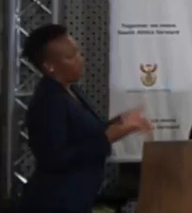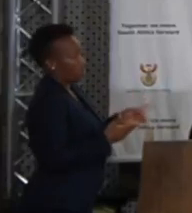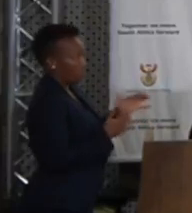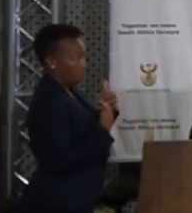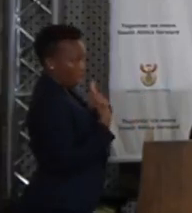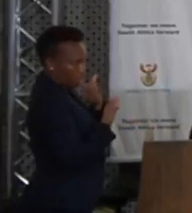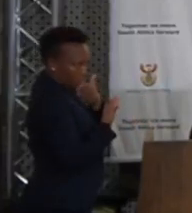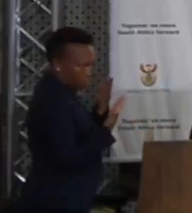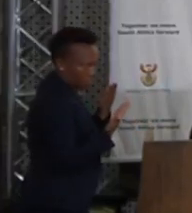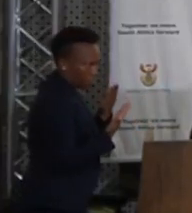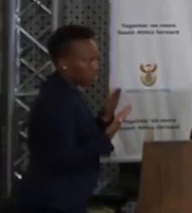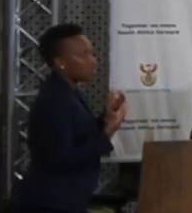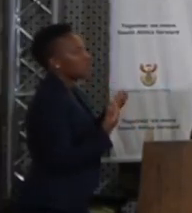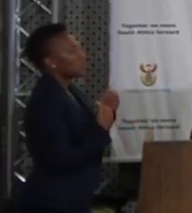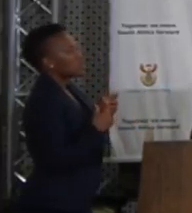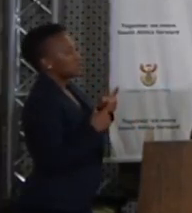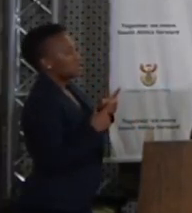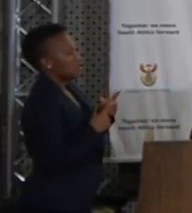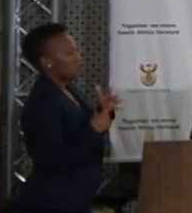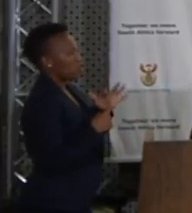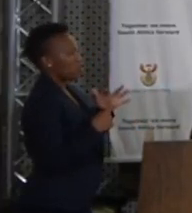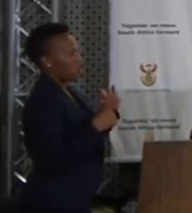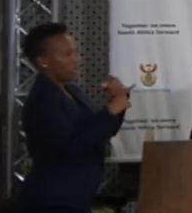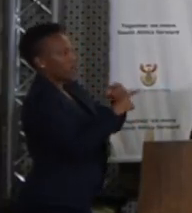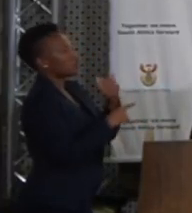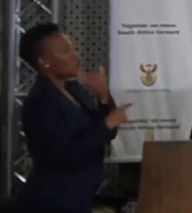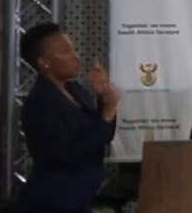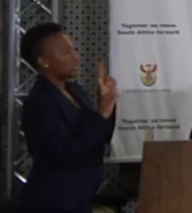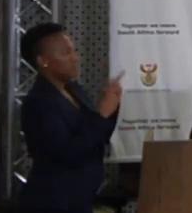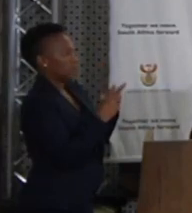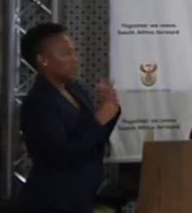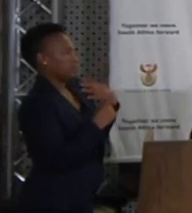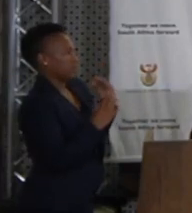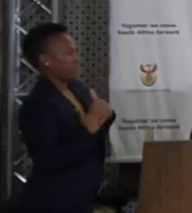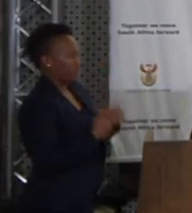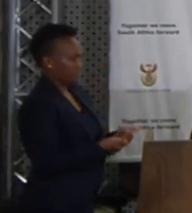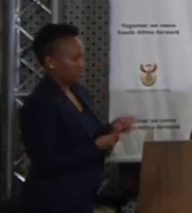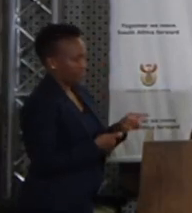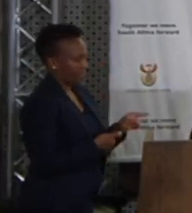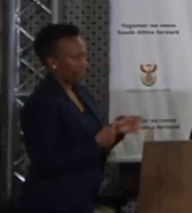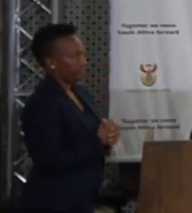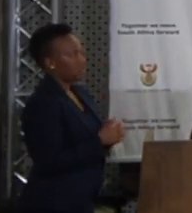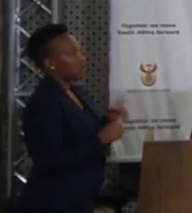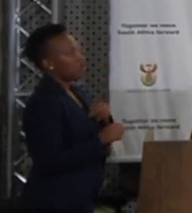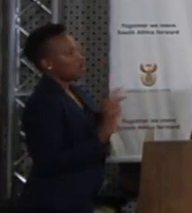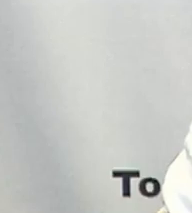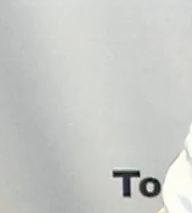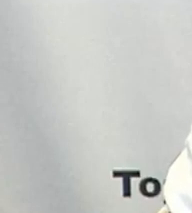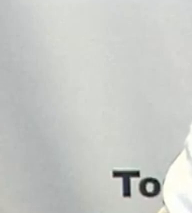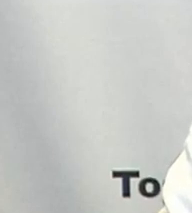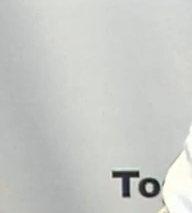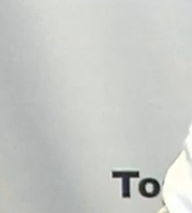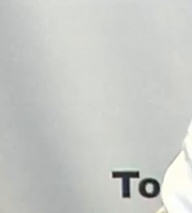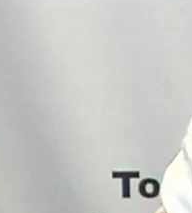funerals and whether we won't clash with Minister of Health. Normally, these regulations are looked